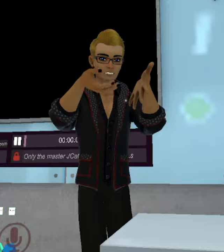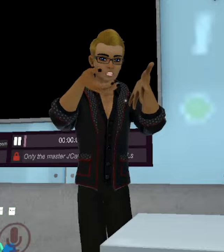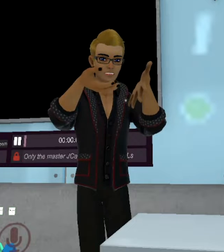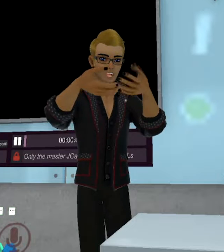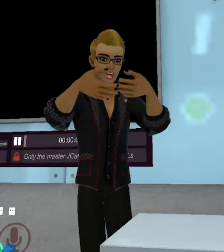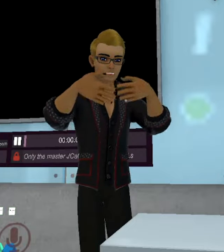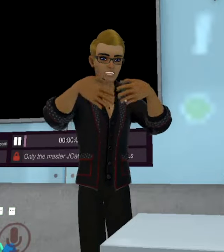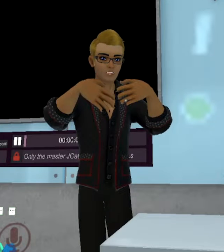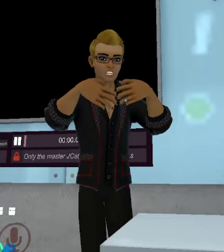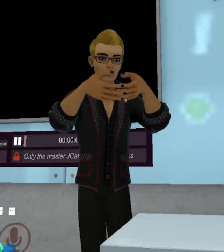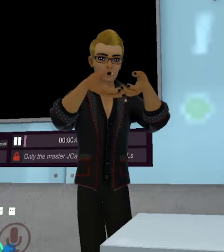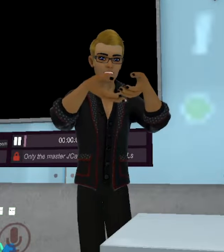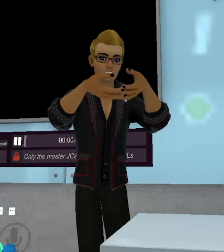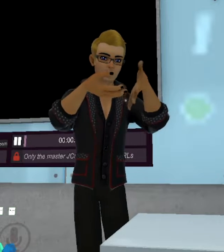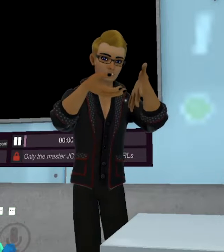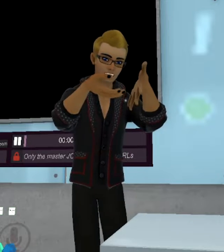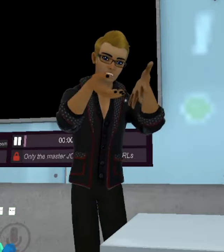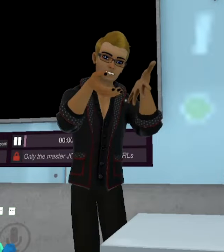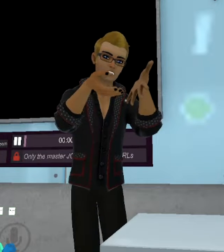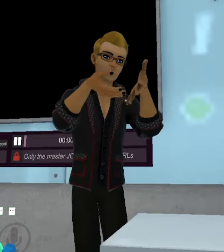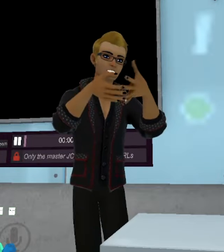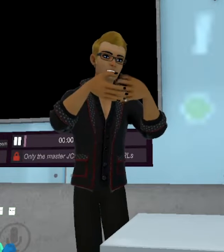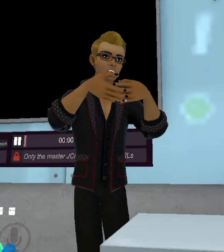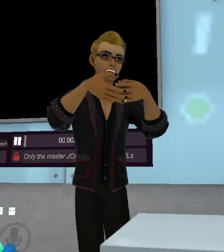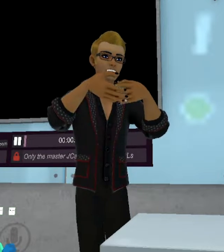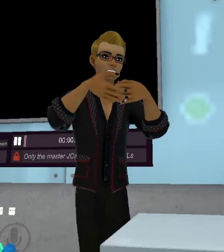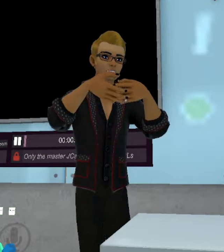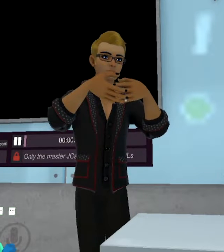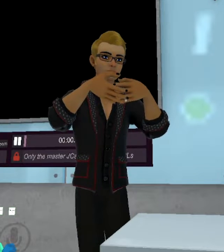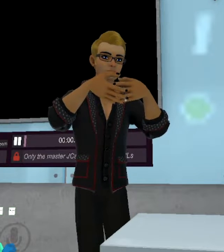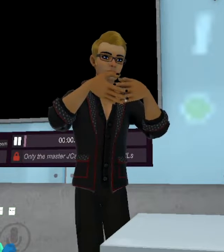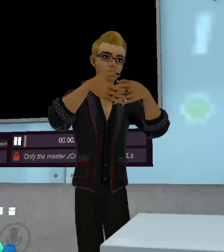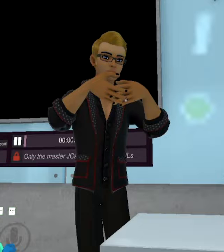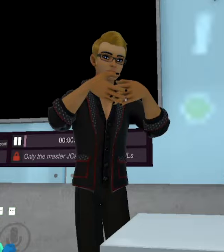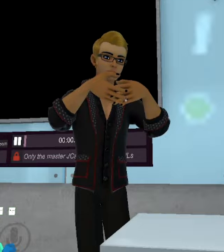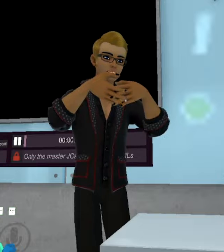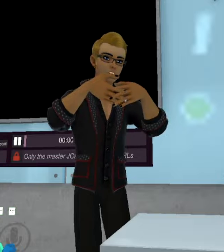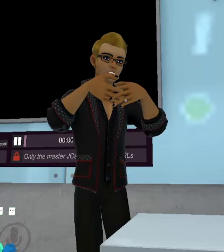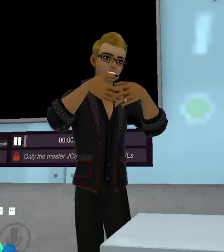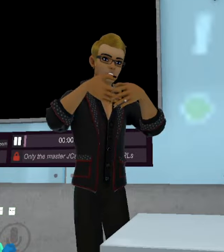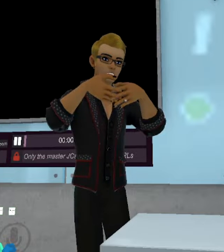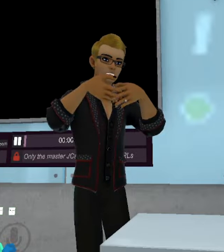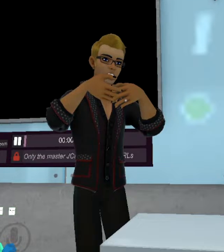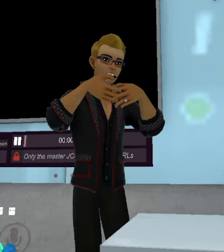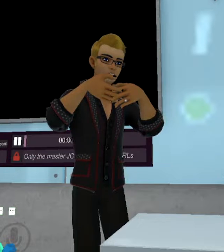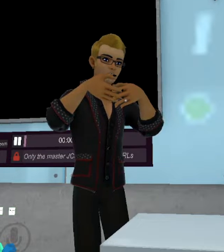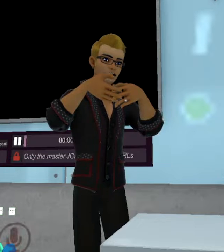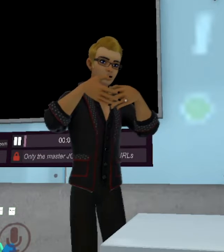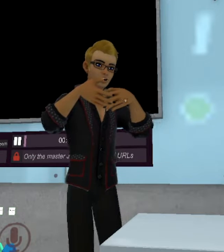story time and our counting collections and trash can game, it also has gotten him into